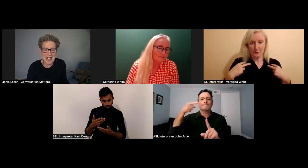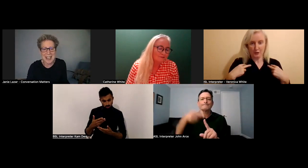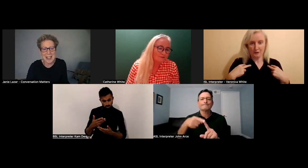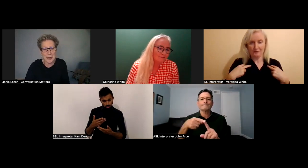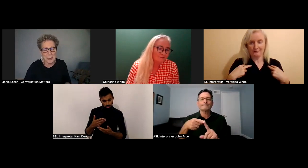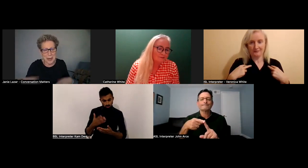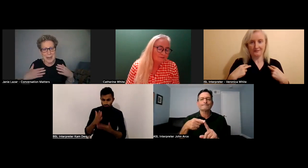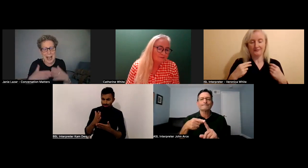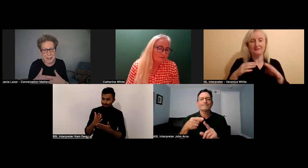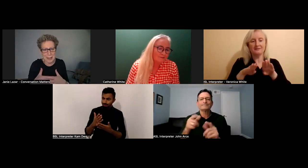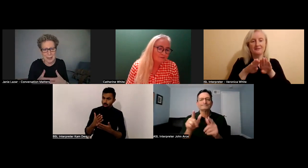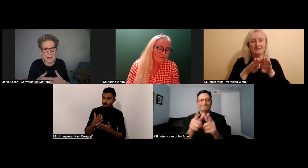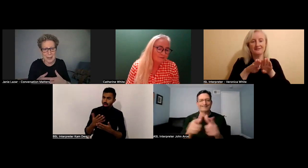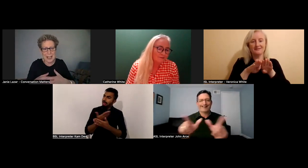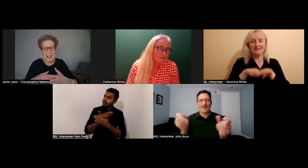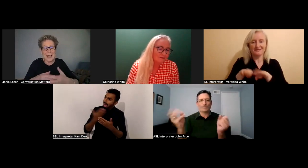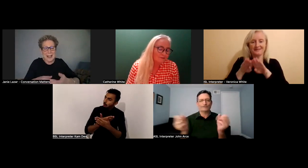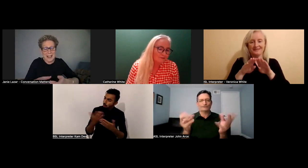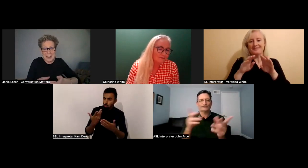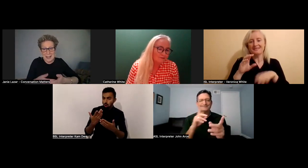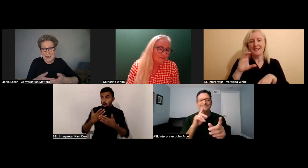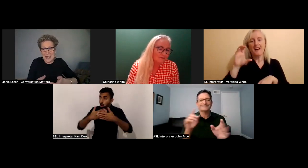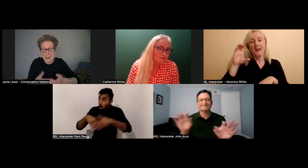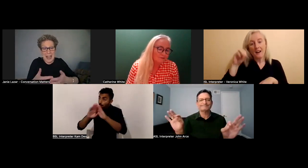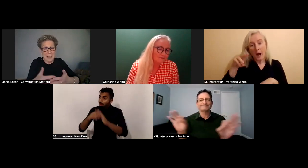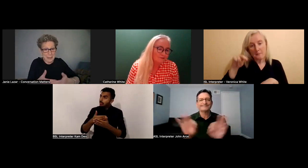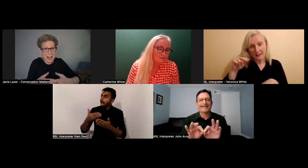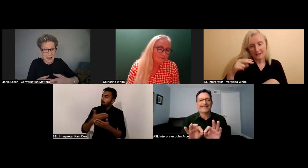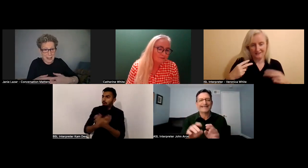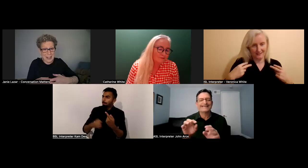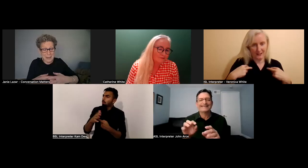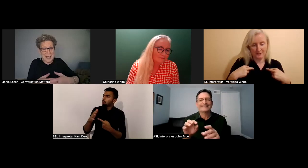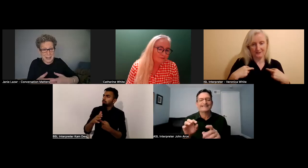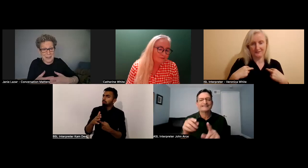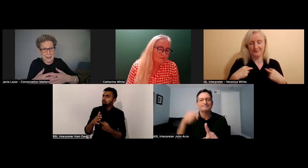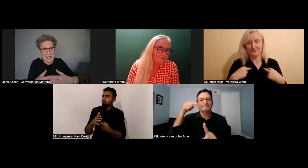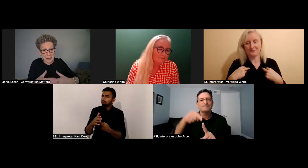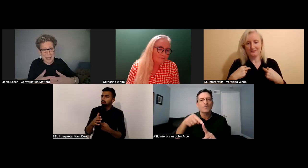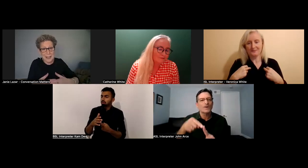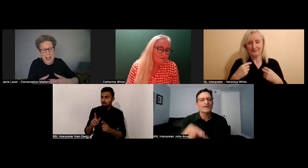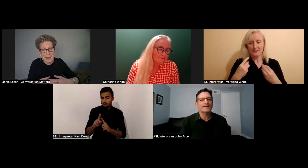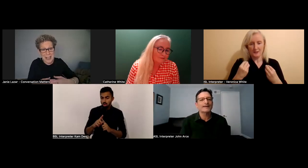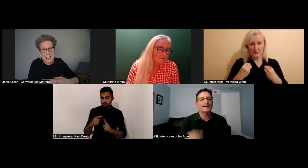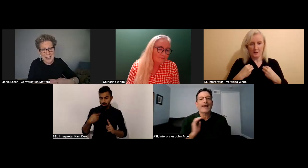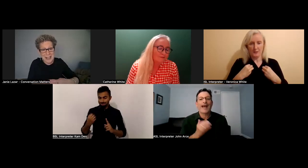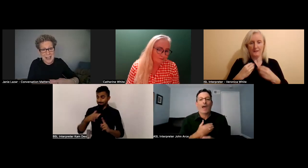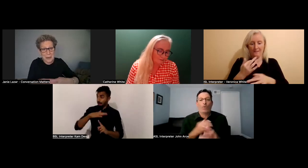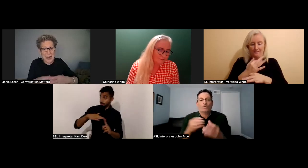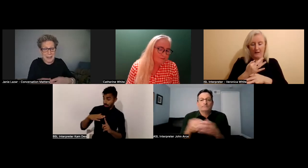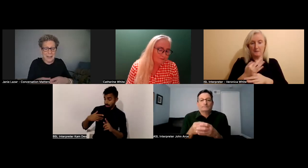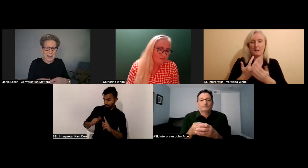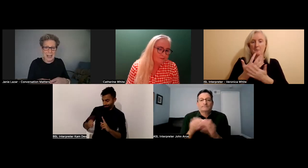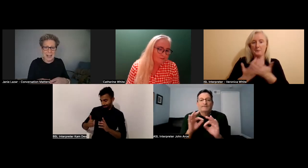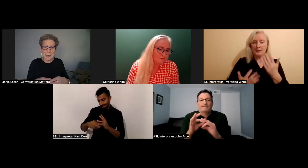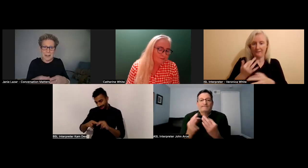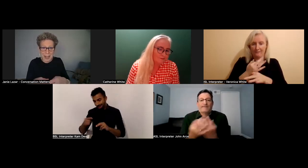the key. You know, we have our own, if you like, in the main, our immediate families, our blood families. We have